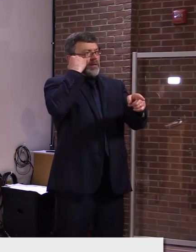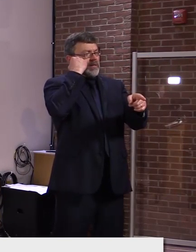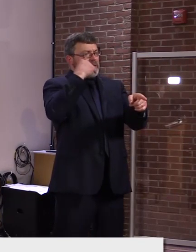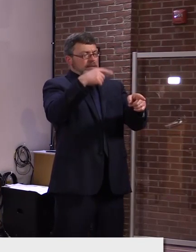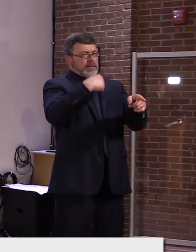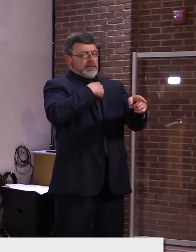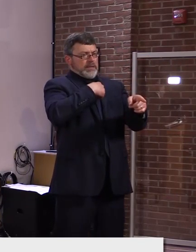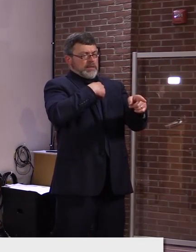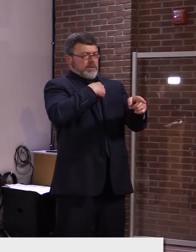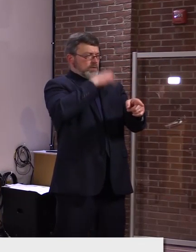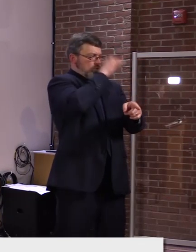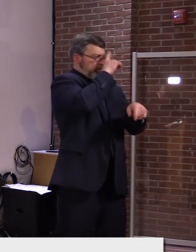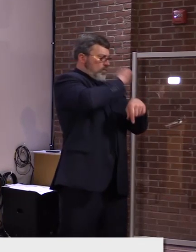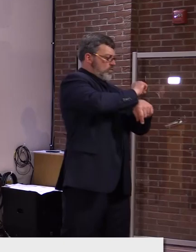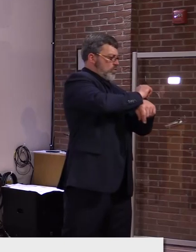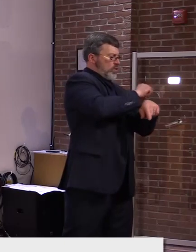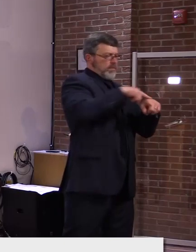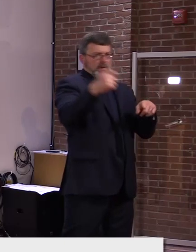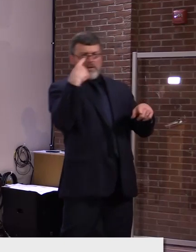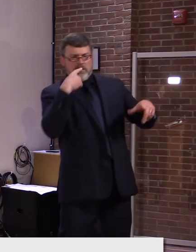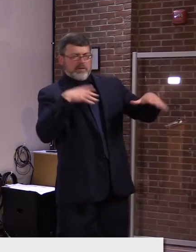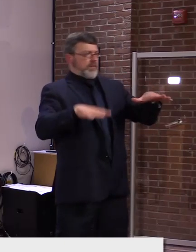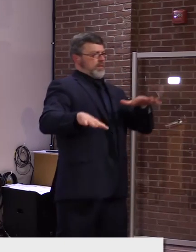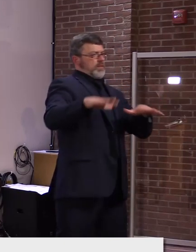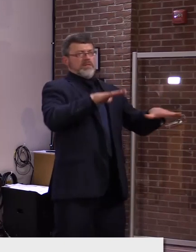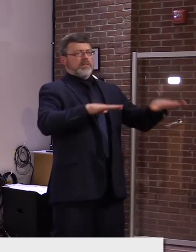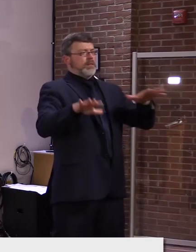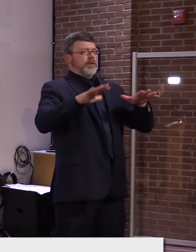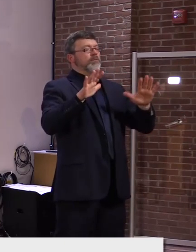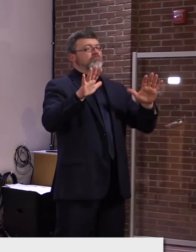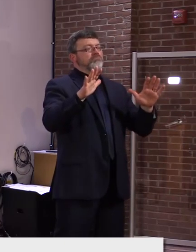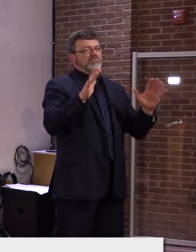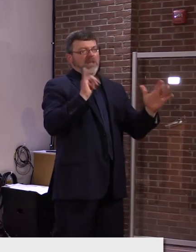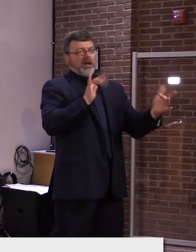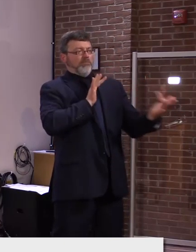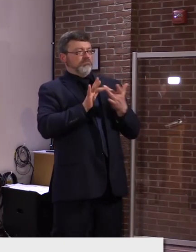population. Okay, thank you. Thank you.